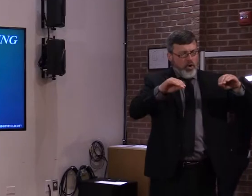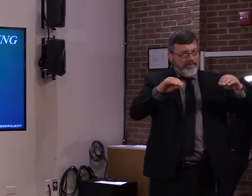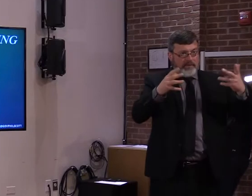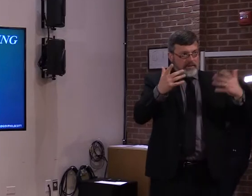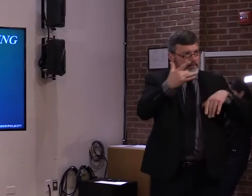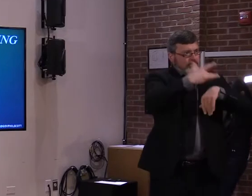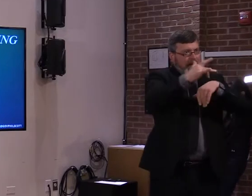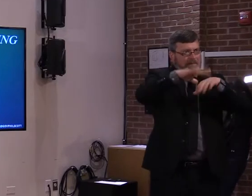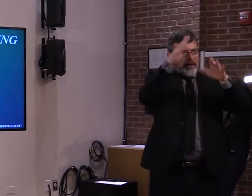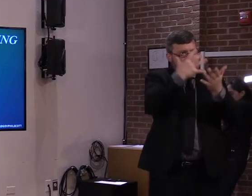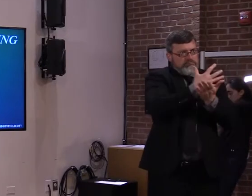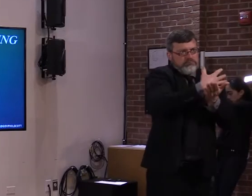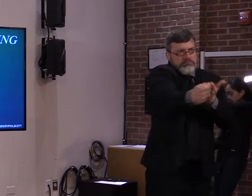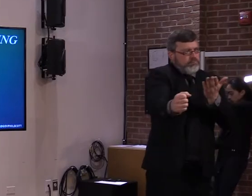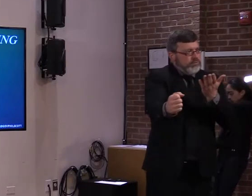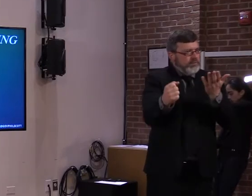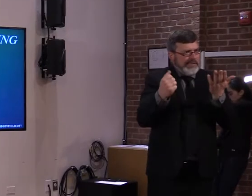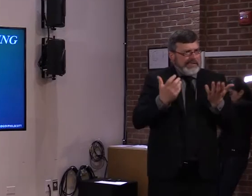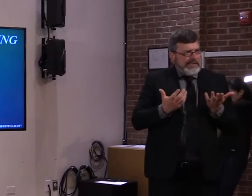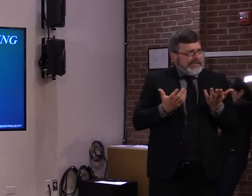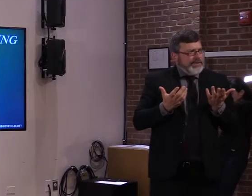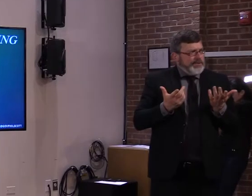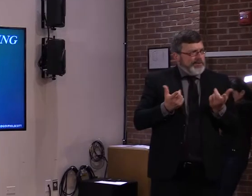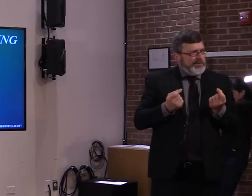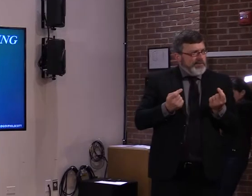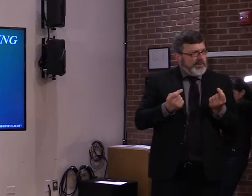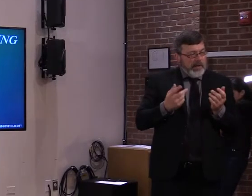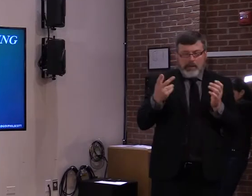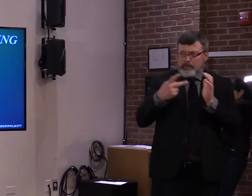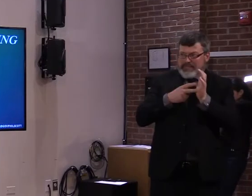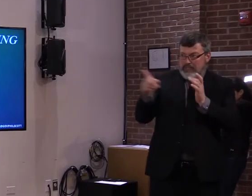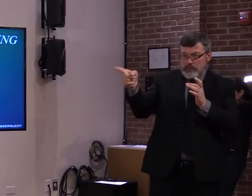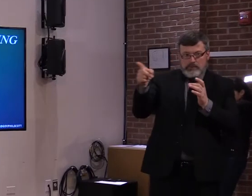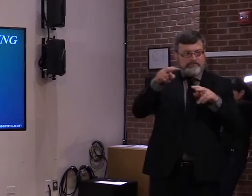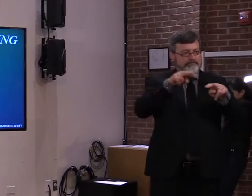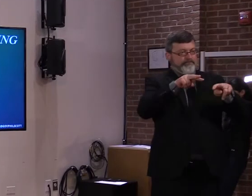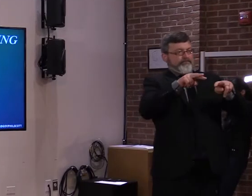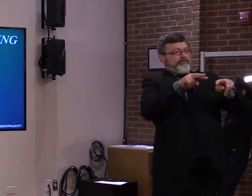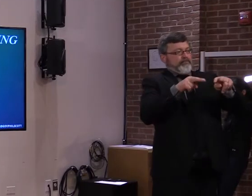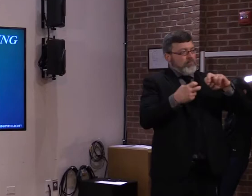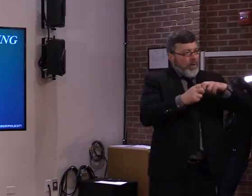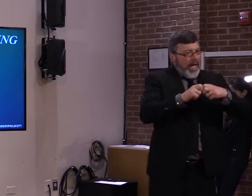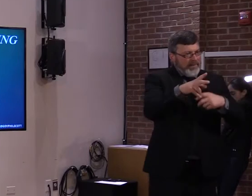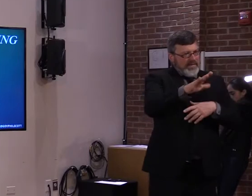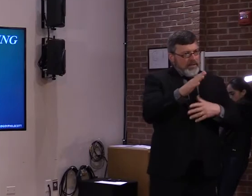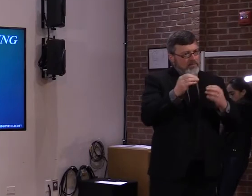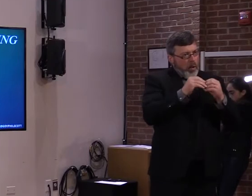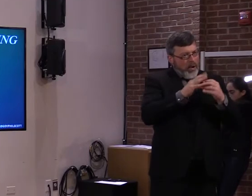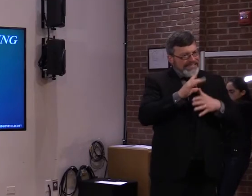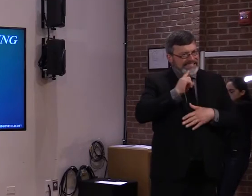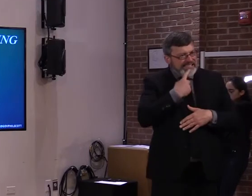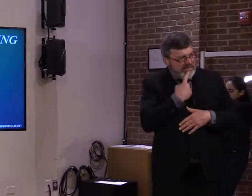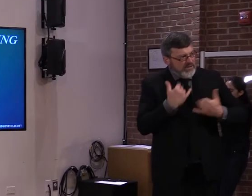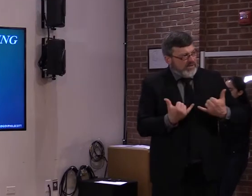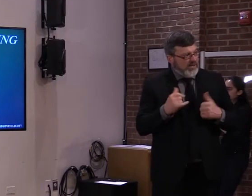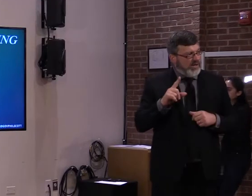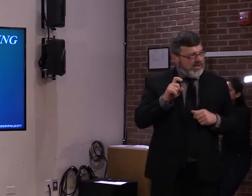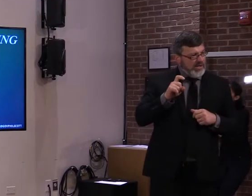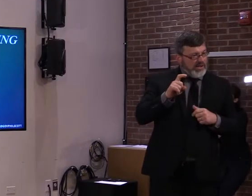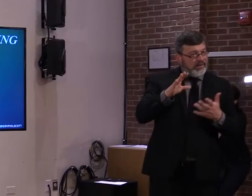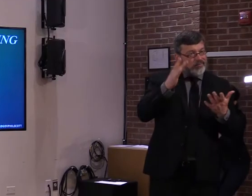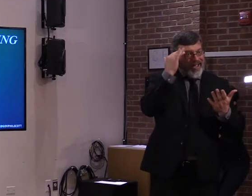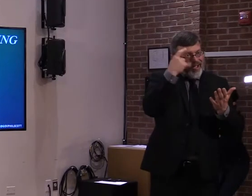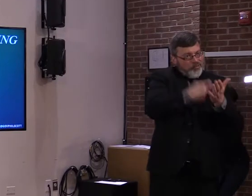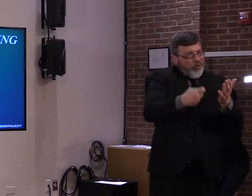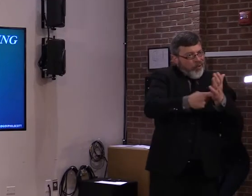homes. Do you see that as possibly something that's going to move up the food chain to, say, middle class Vermonters?